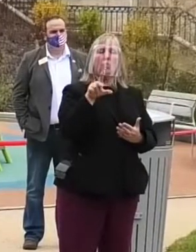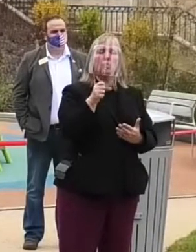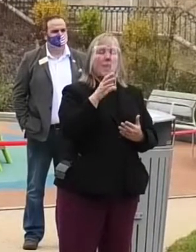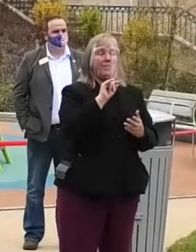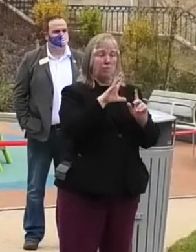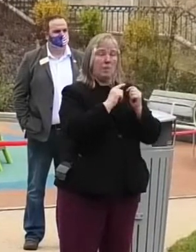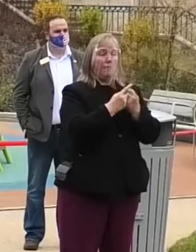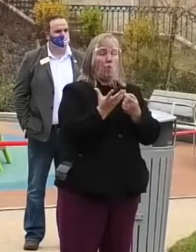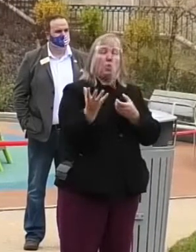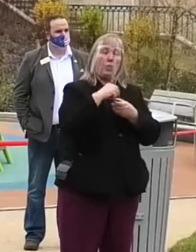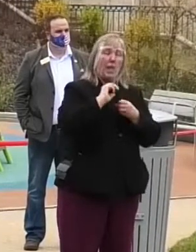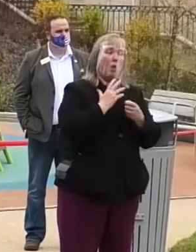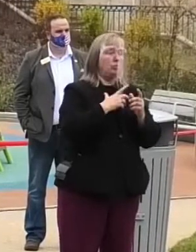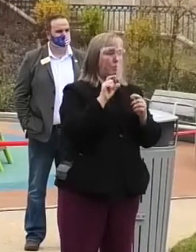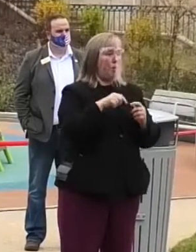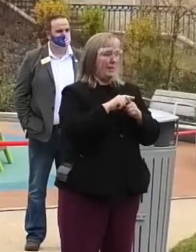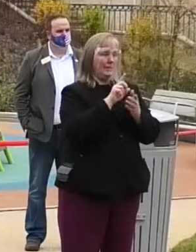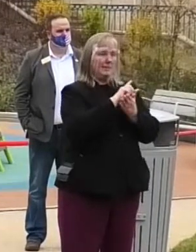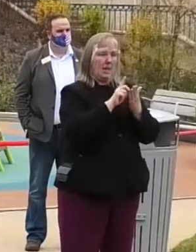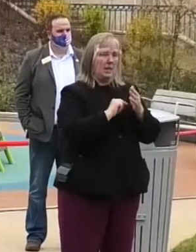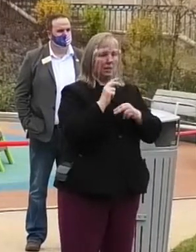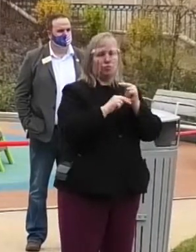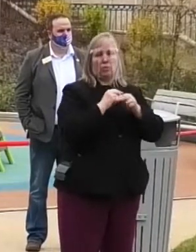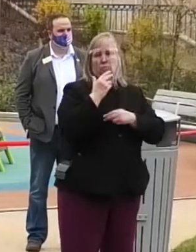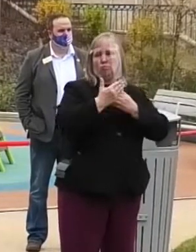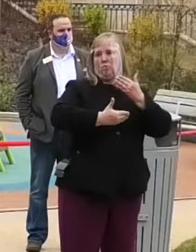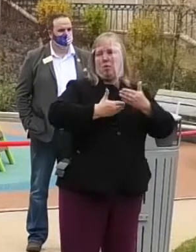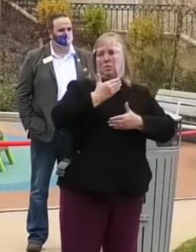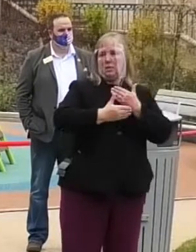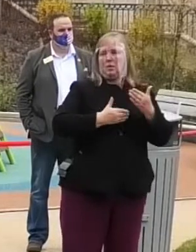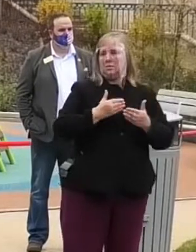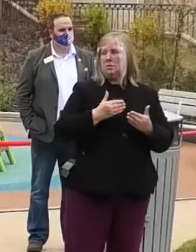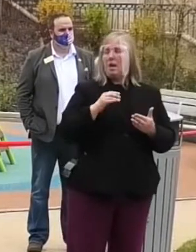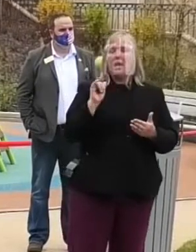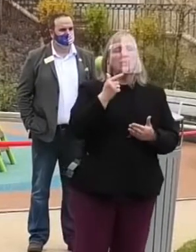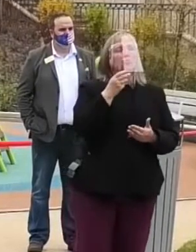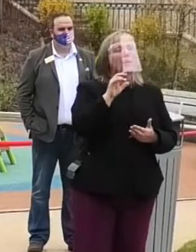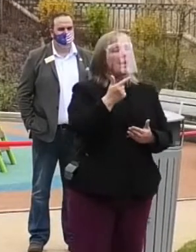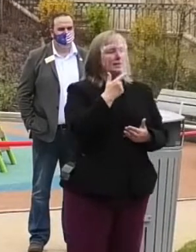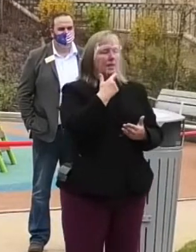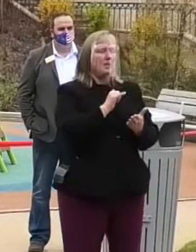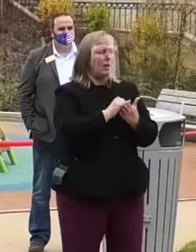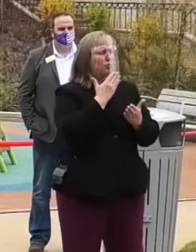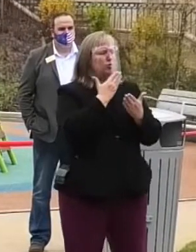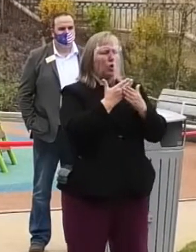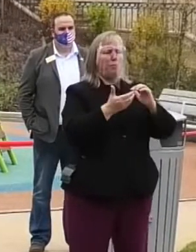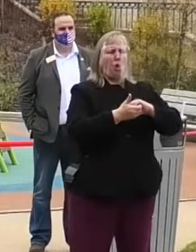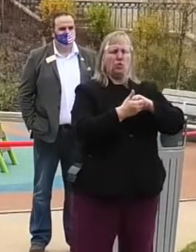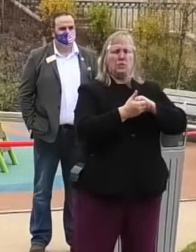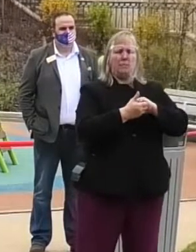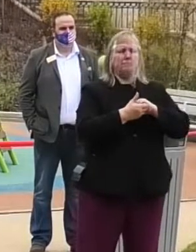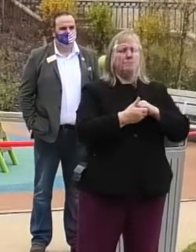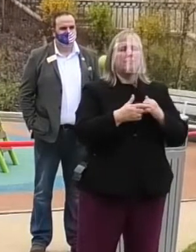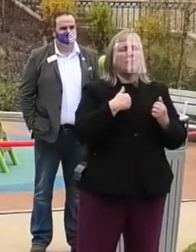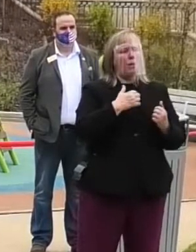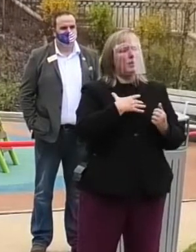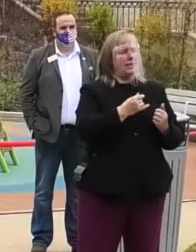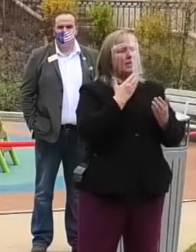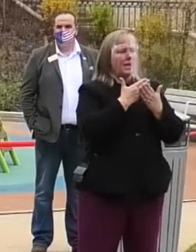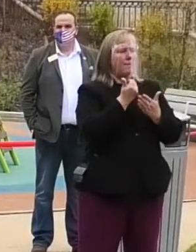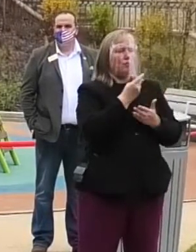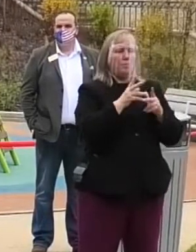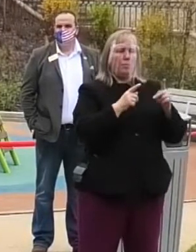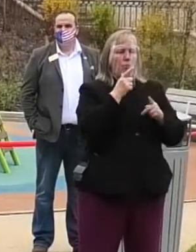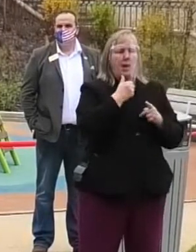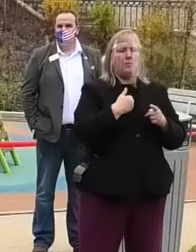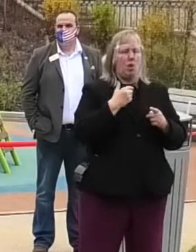our department in the design and construction process. As Greg said, it was a good partnership. I would like to thank a few people that